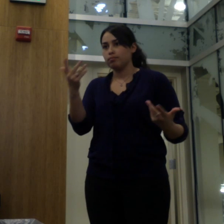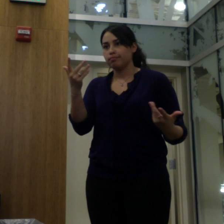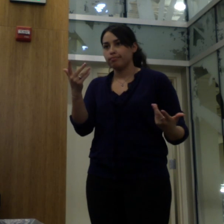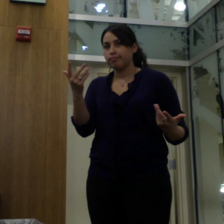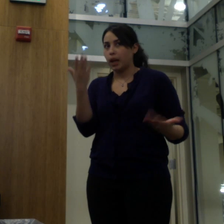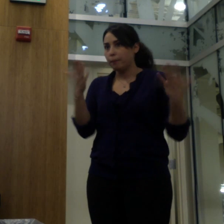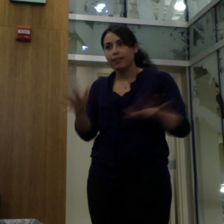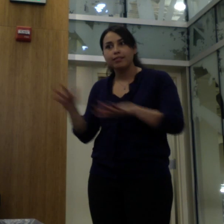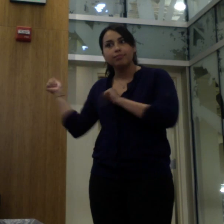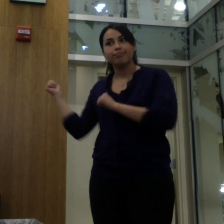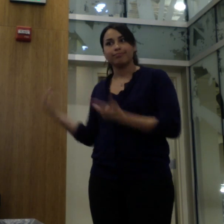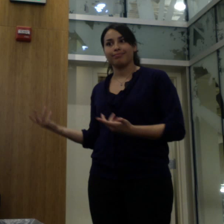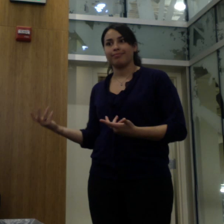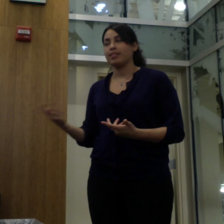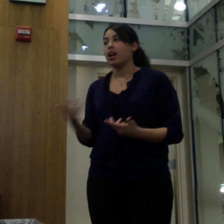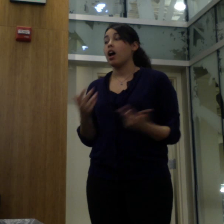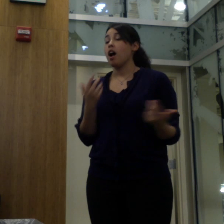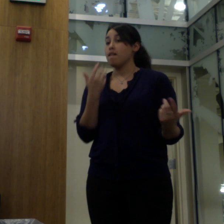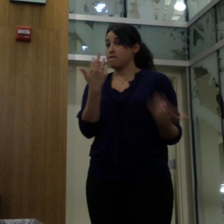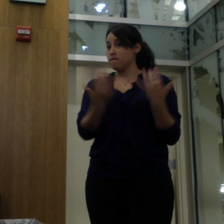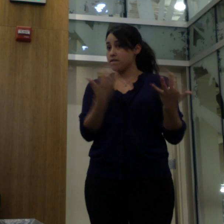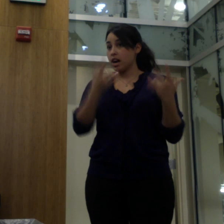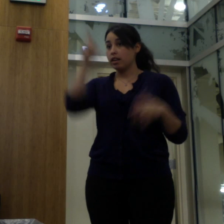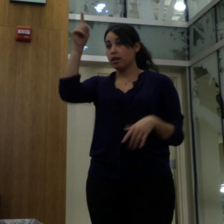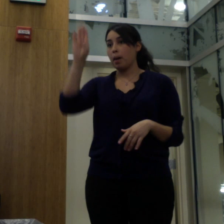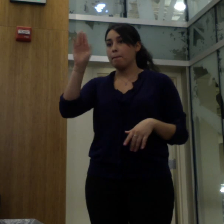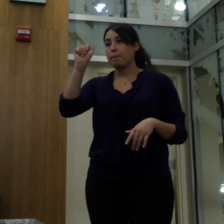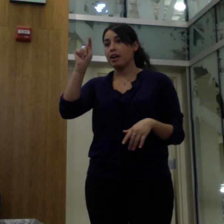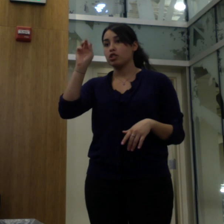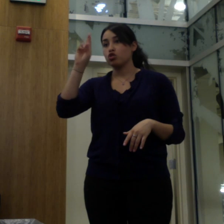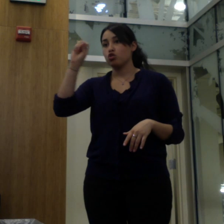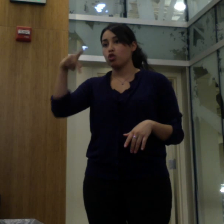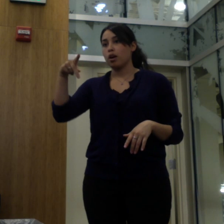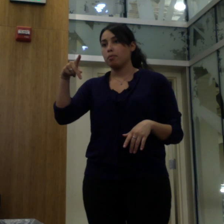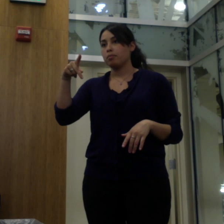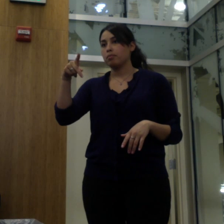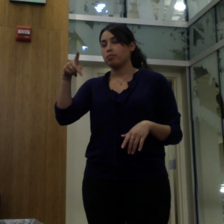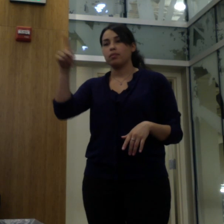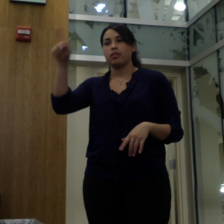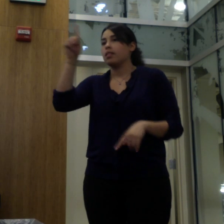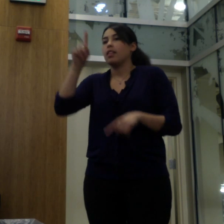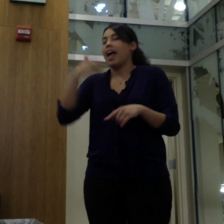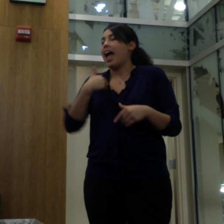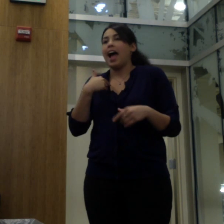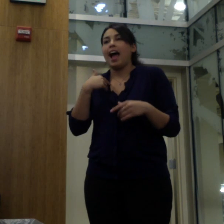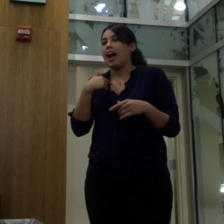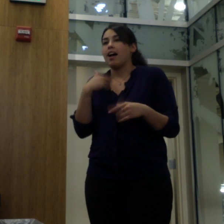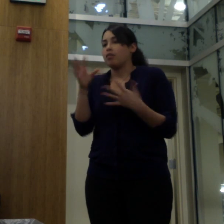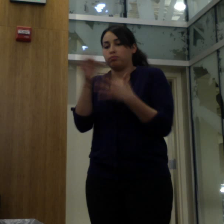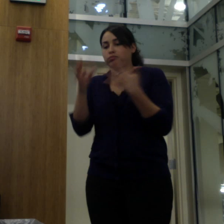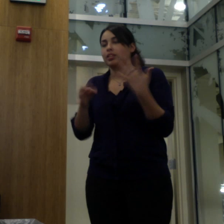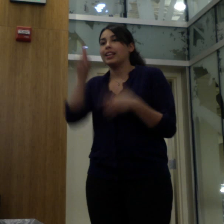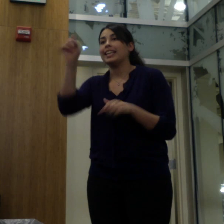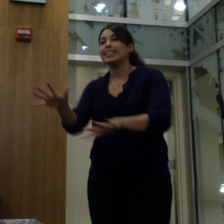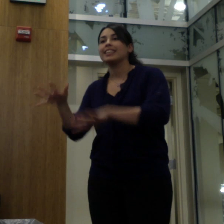town. Okay? A fire, what happened in Bastrop, they had no choice. They had to get up and go